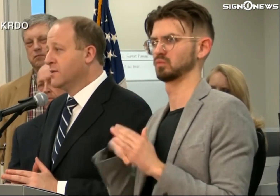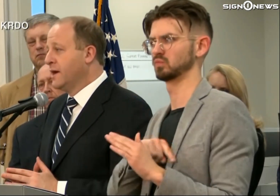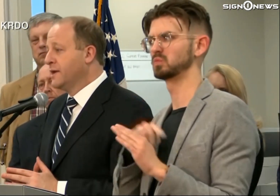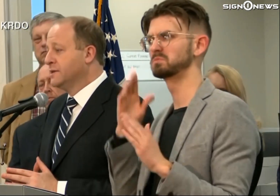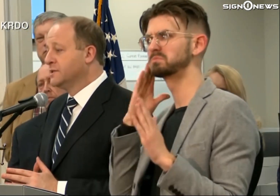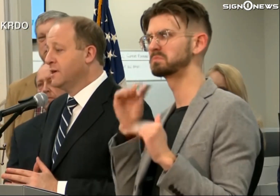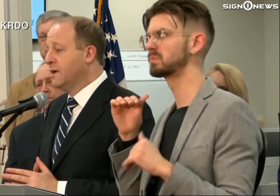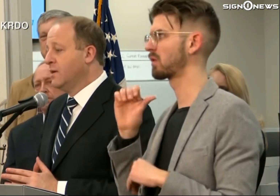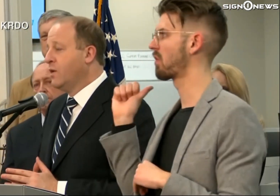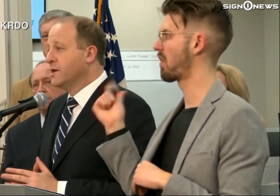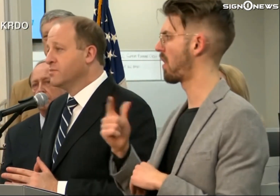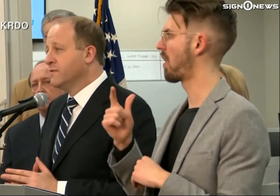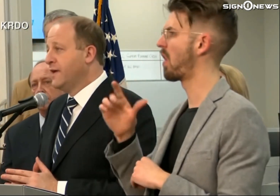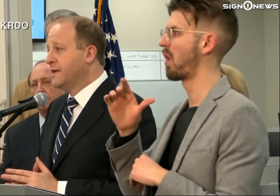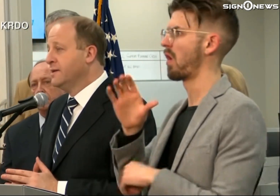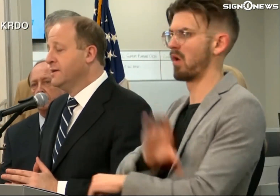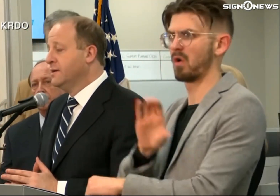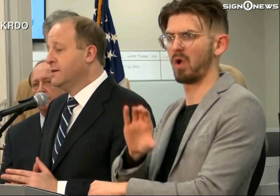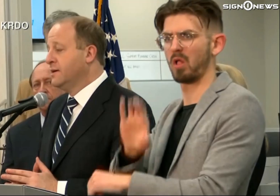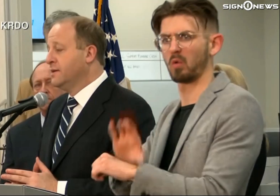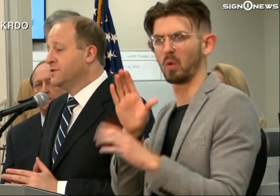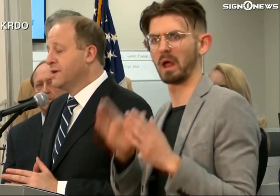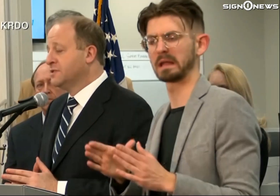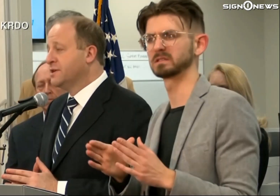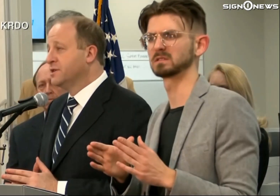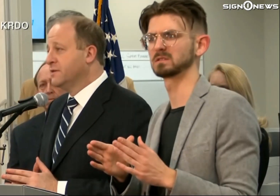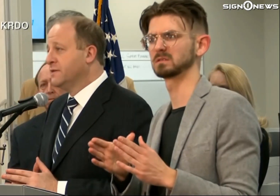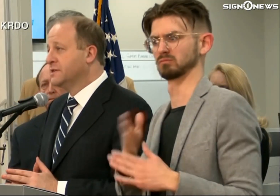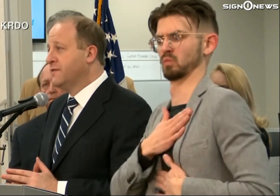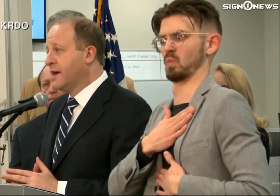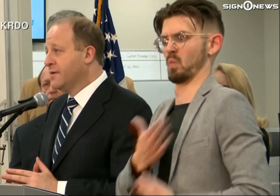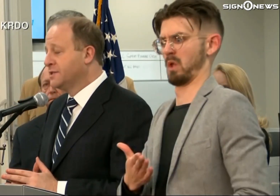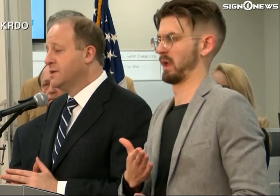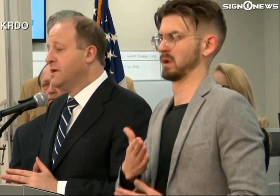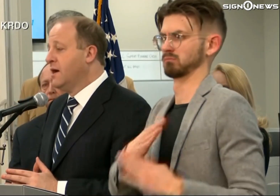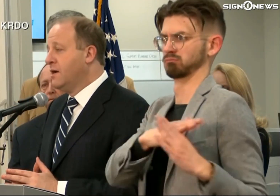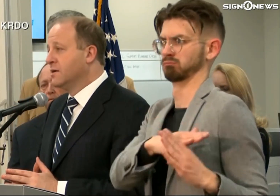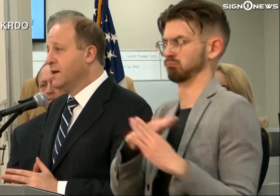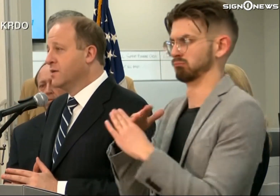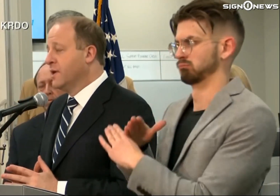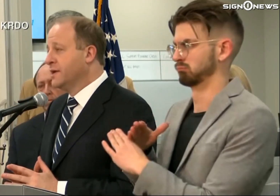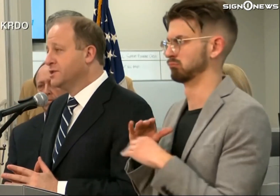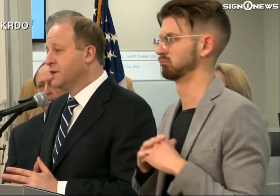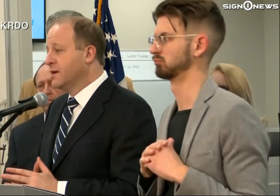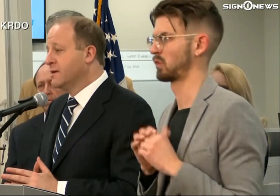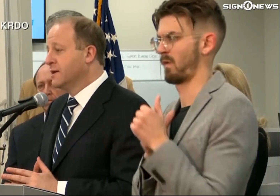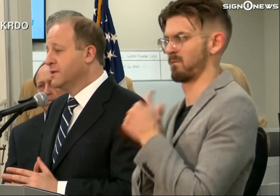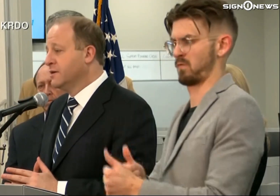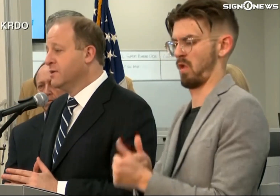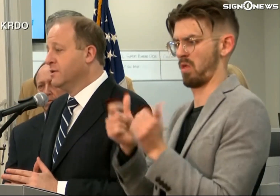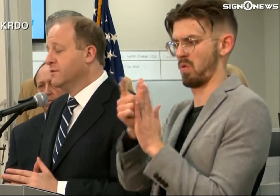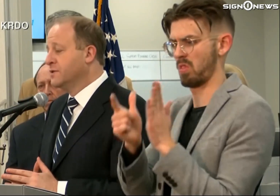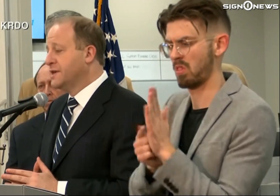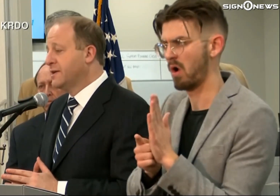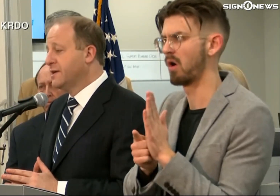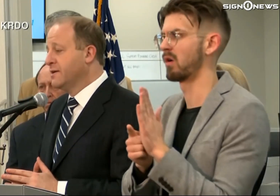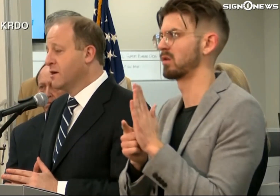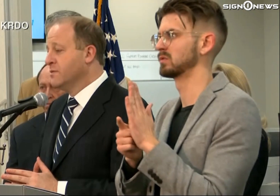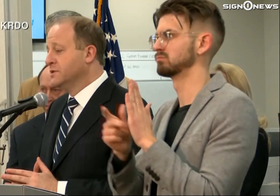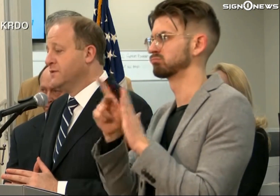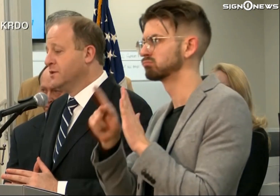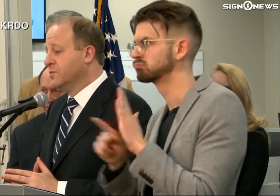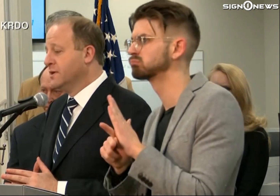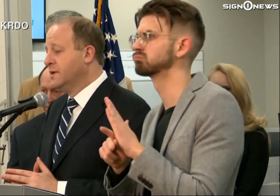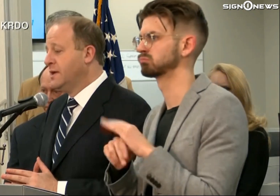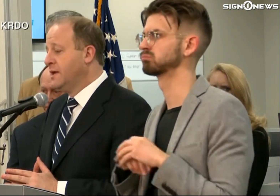all Coloradans want to prevent the transmission of this virus. All Coloradans share in the goal of protecting